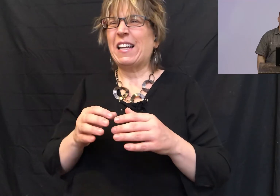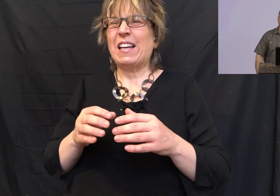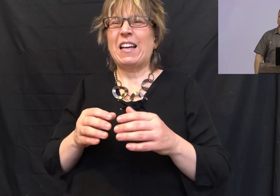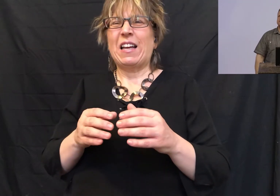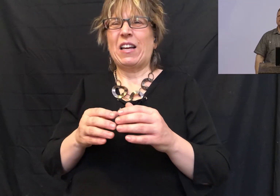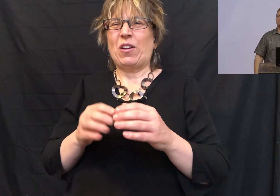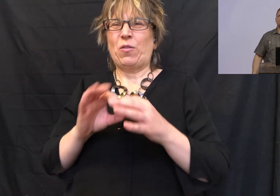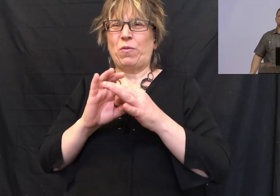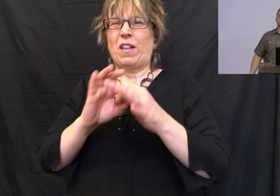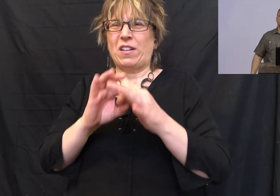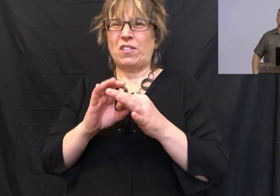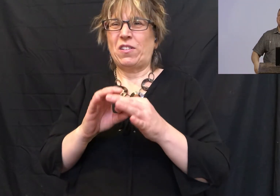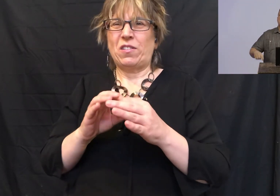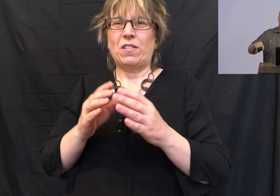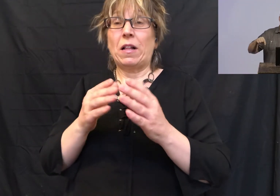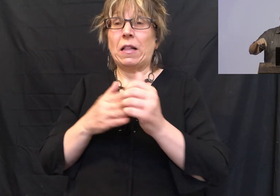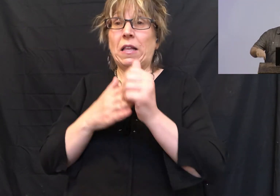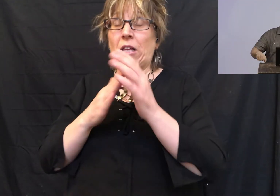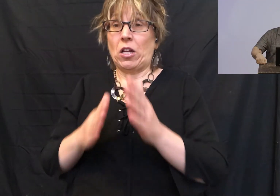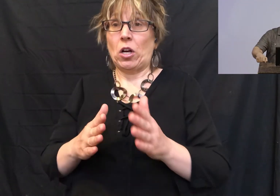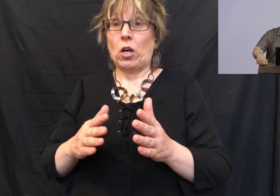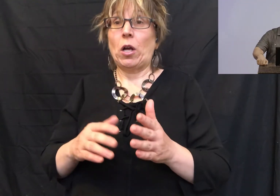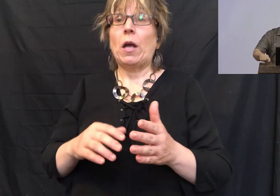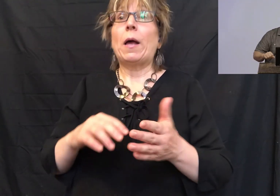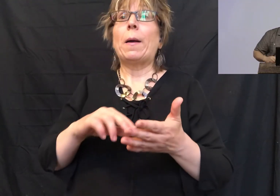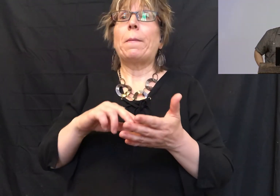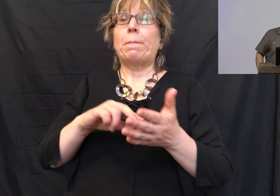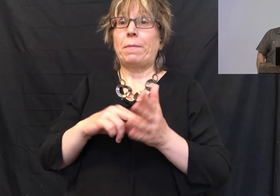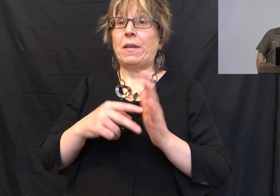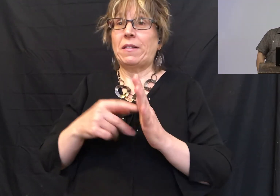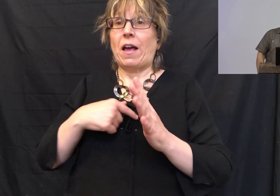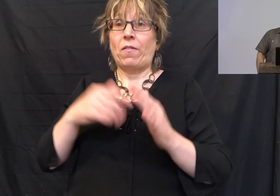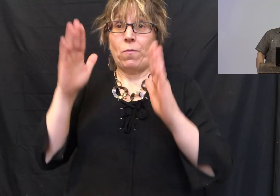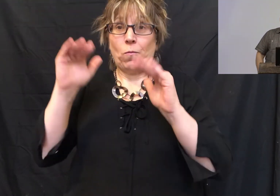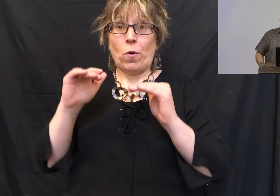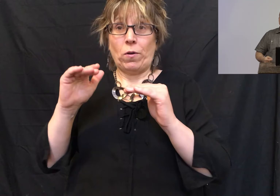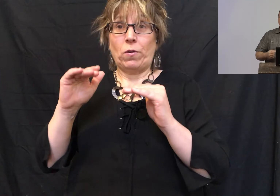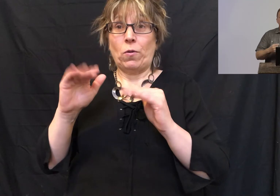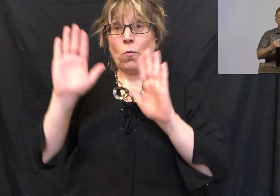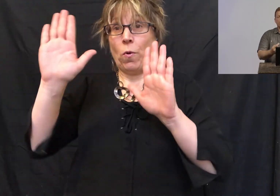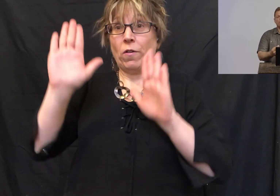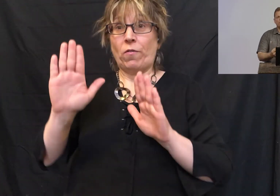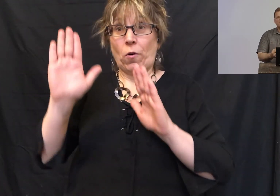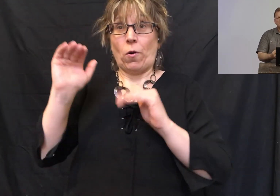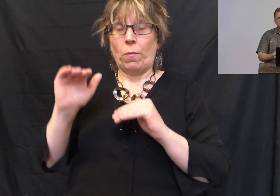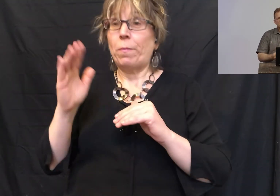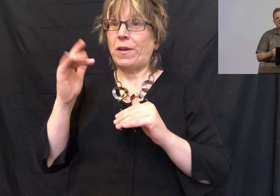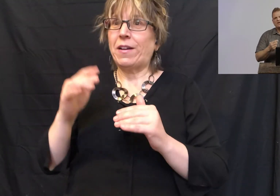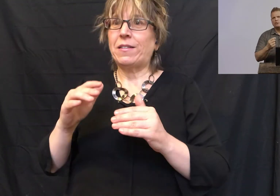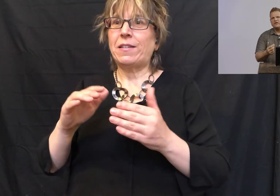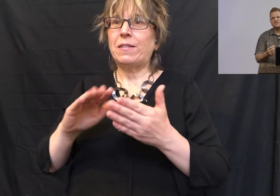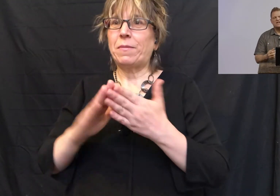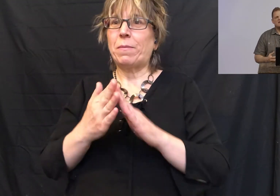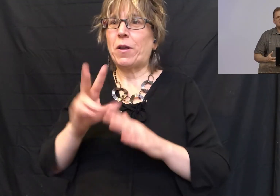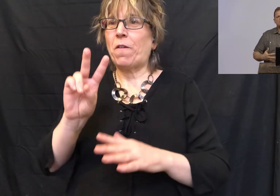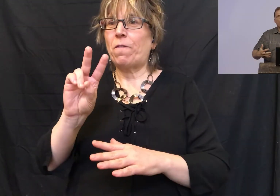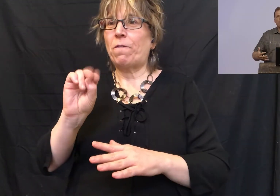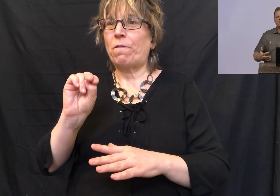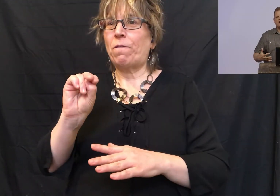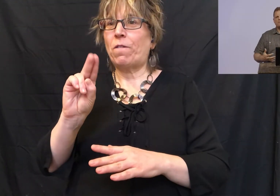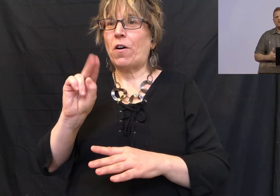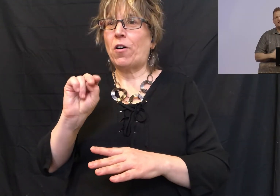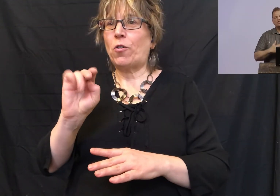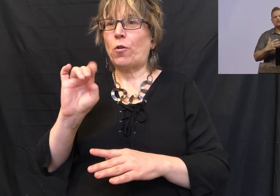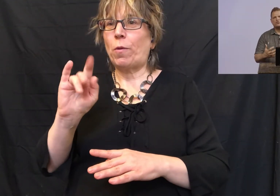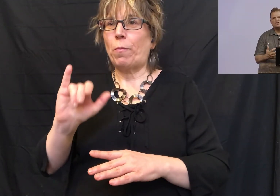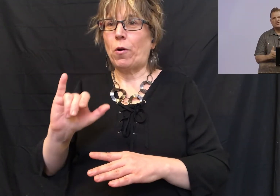better relational leader." You know what I'm excited about? I have great hope for him. Because he's being vulnerable. He's taking risk. He's